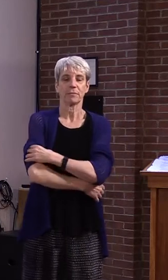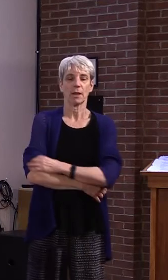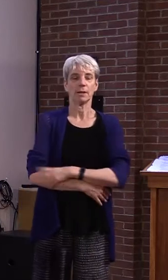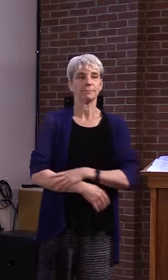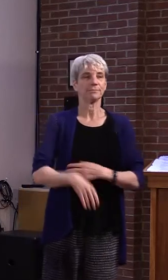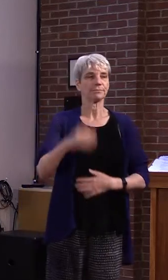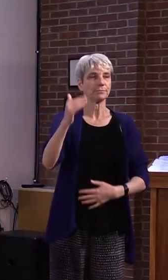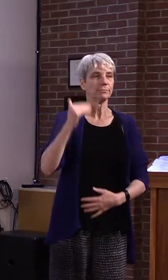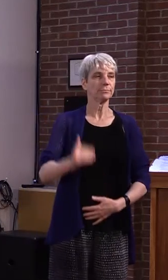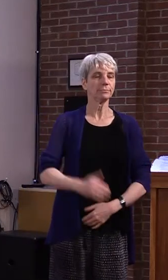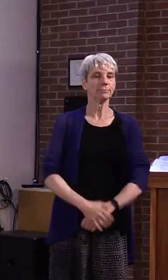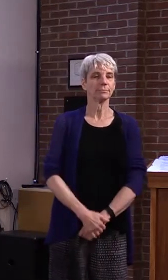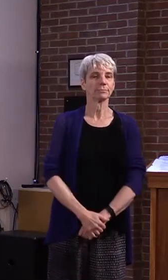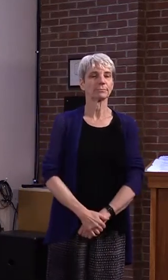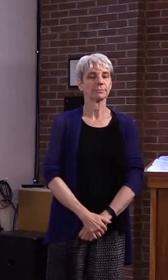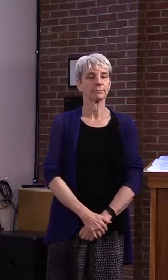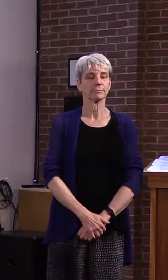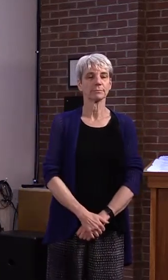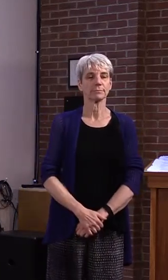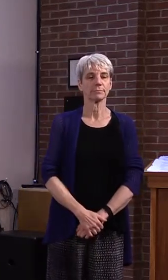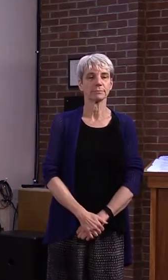Ed, Newport Daily Express.